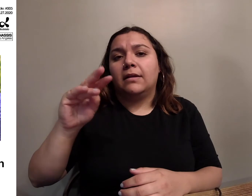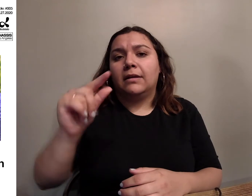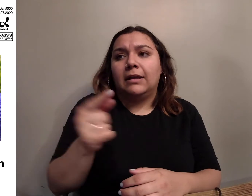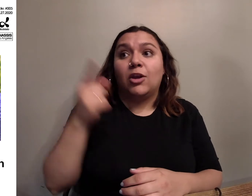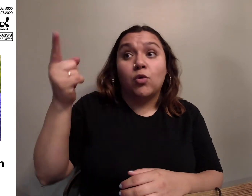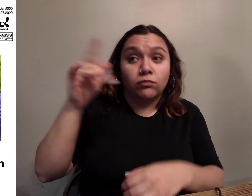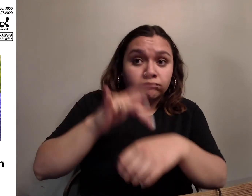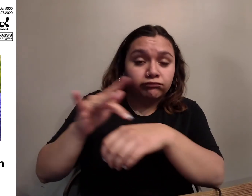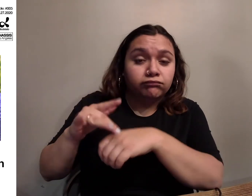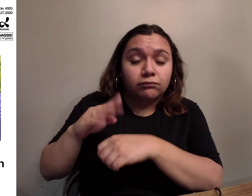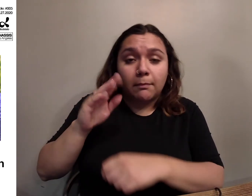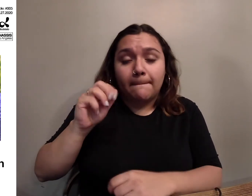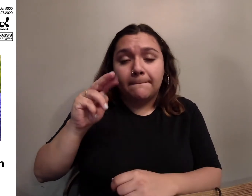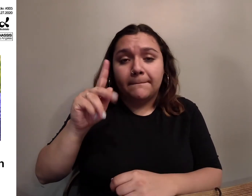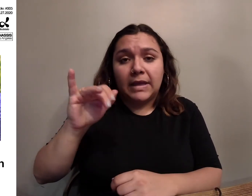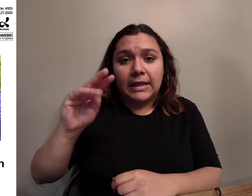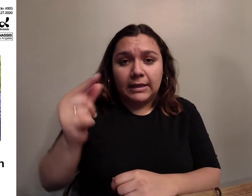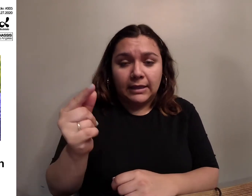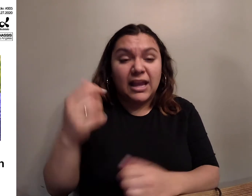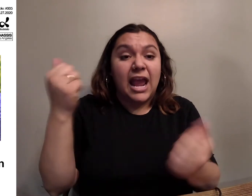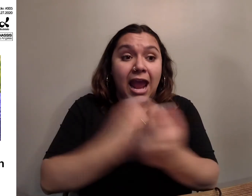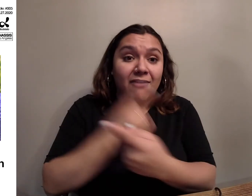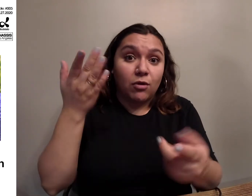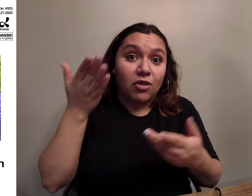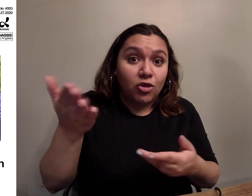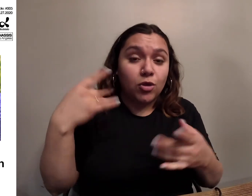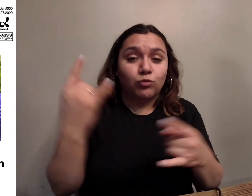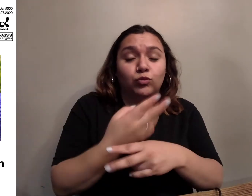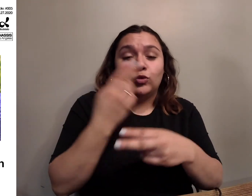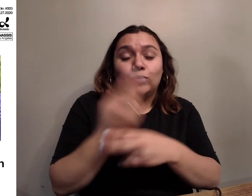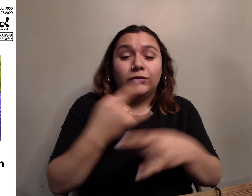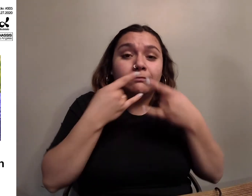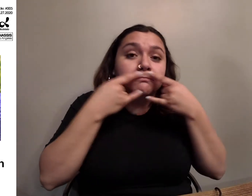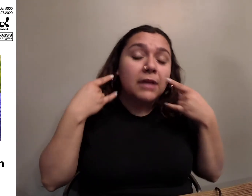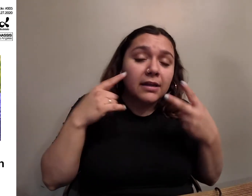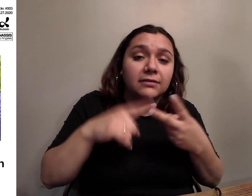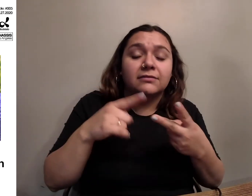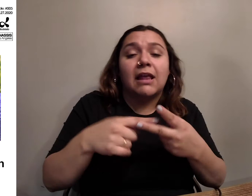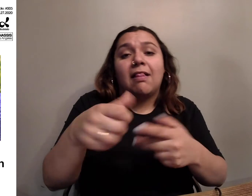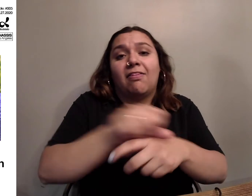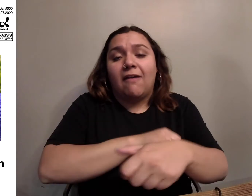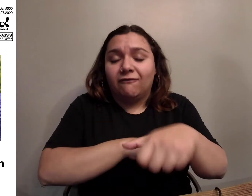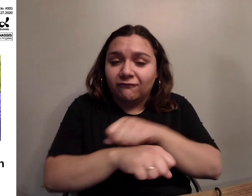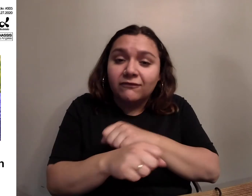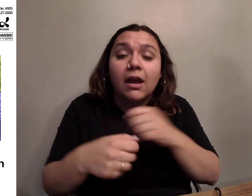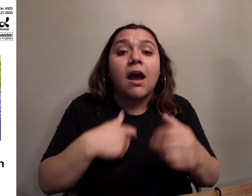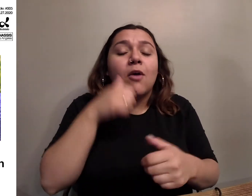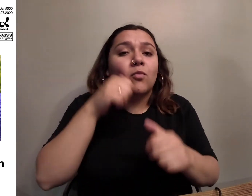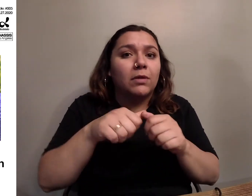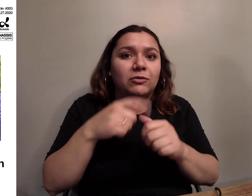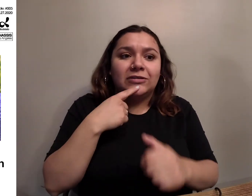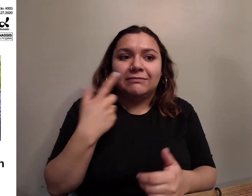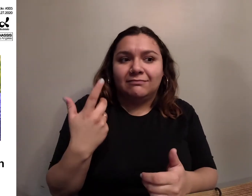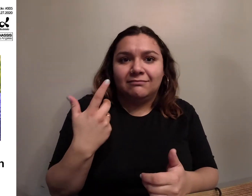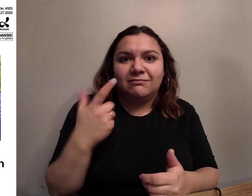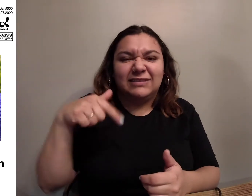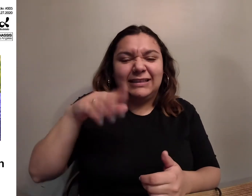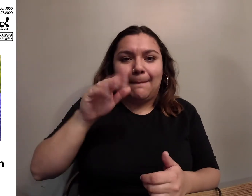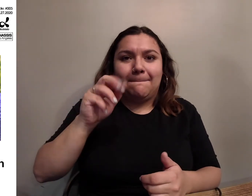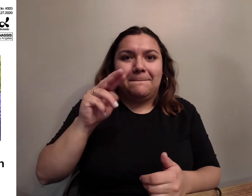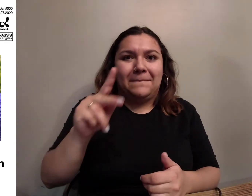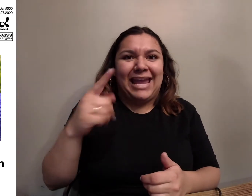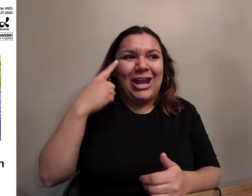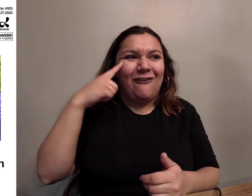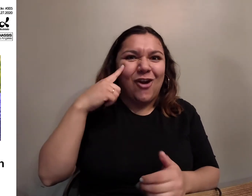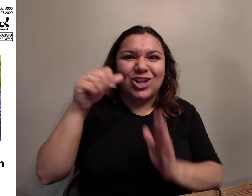bank, and everyone in the bank was wearing masks and gloves. And I remember thinking, like, it's a bank of surgeons.